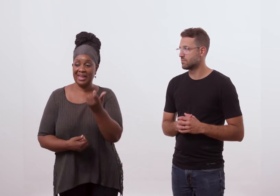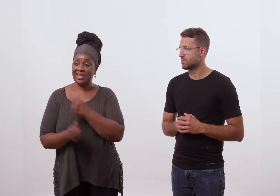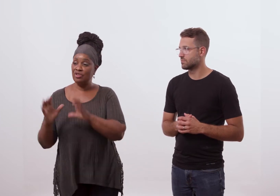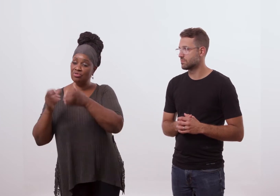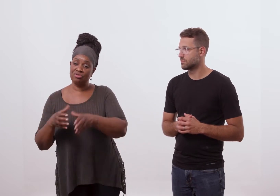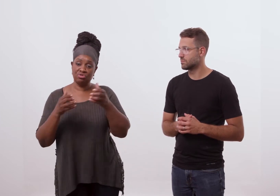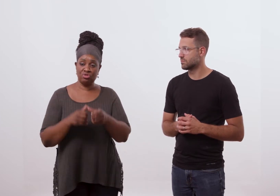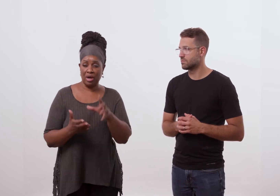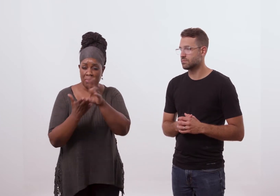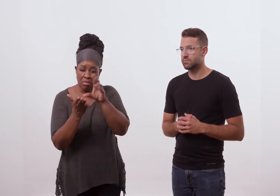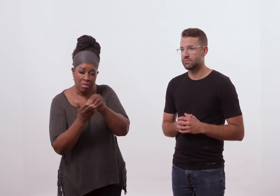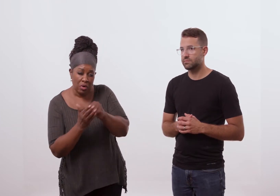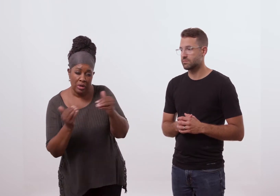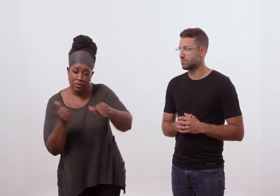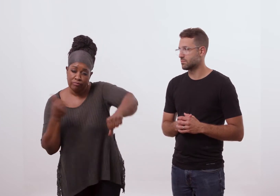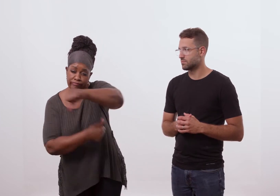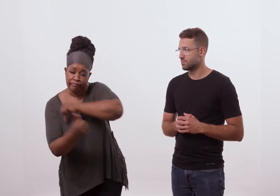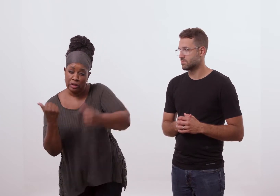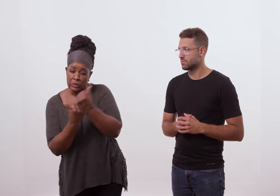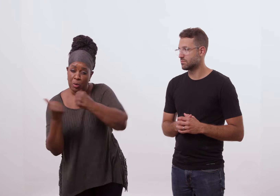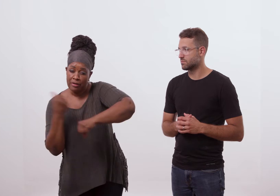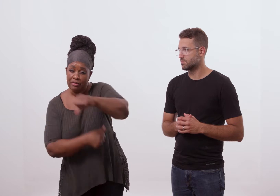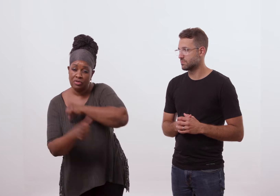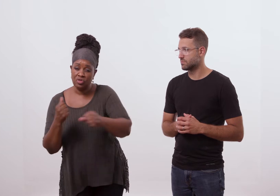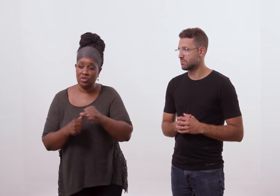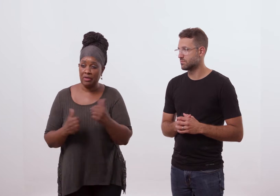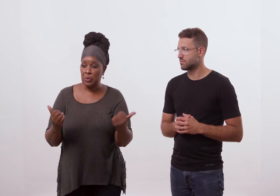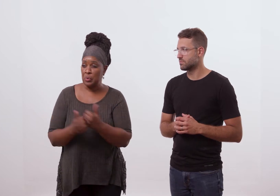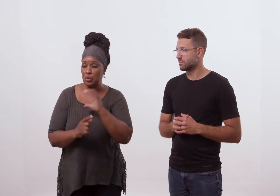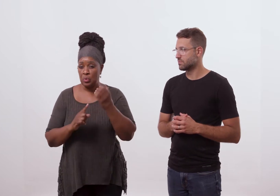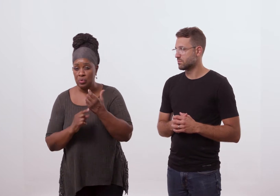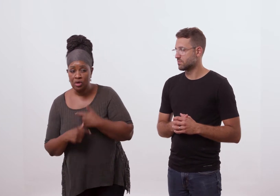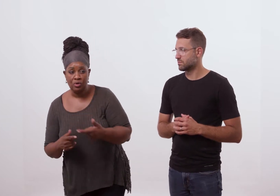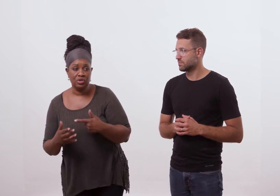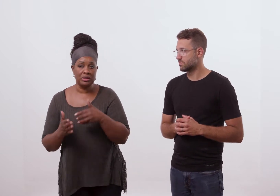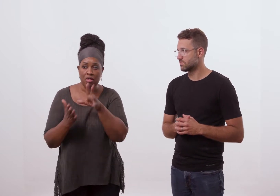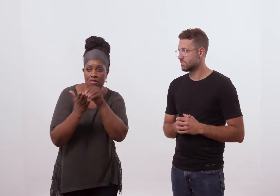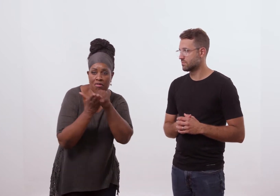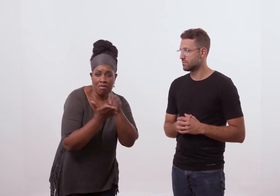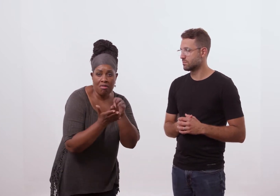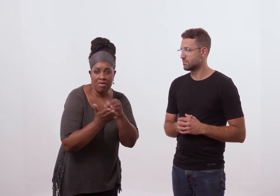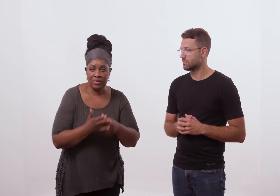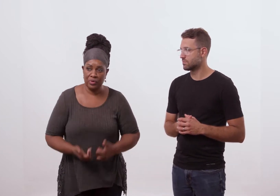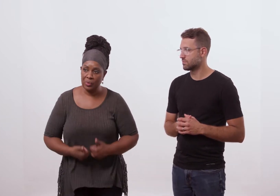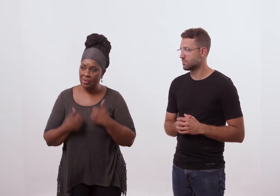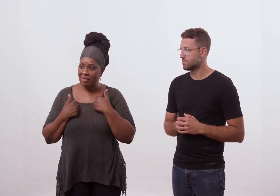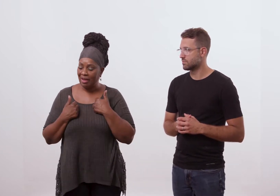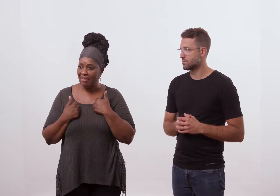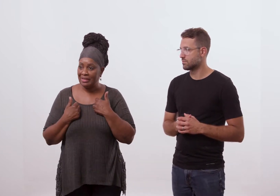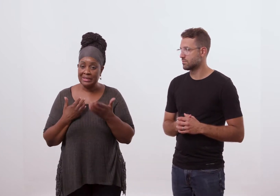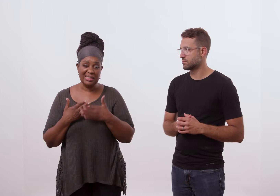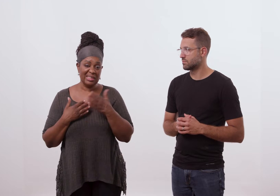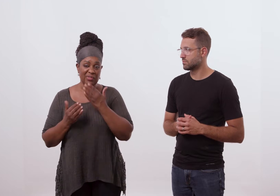learning equally from the other. Taking in the customs of a peaceful agrarian life, however, proves easier